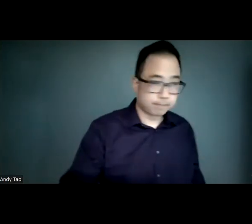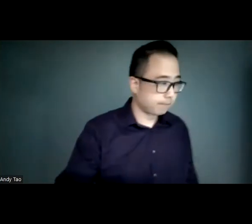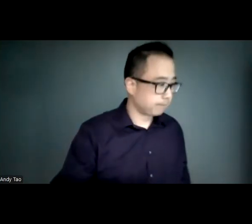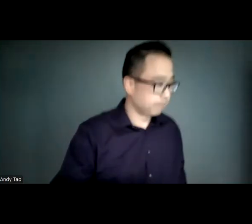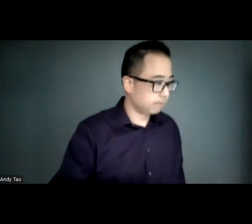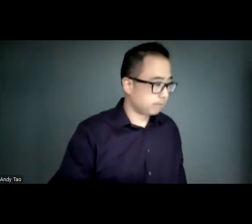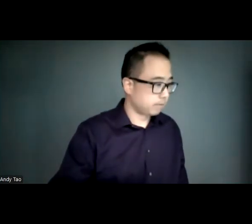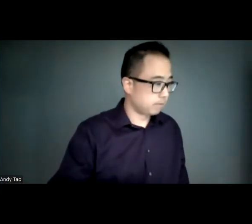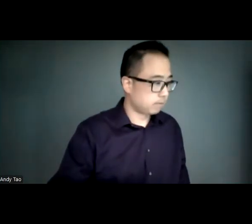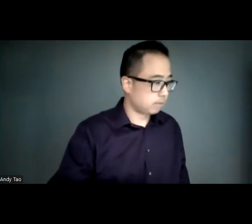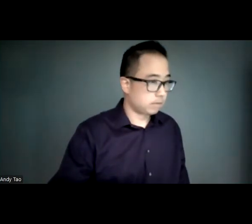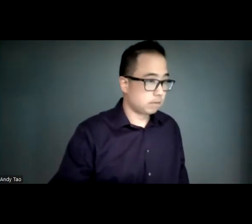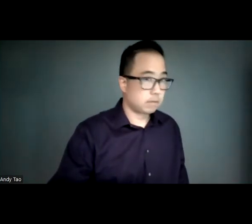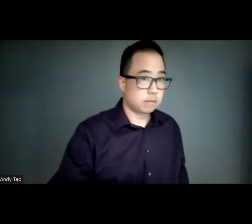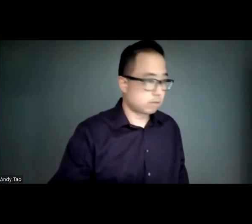All right, next slide, please.